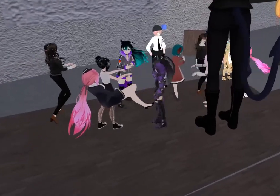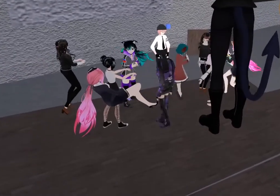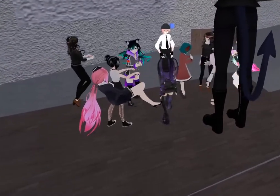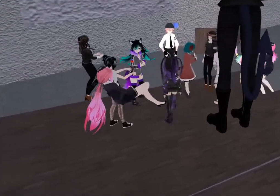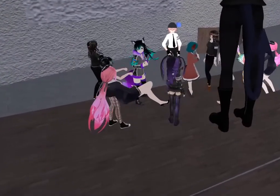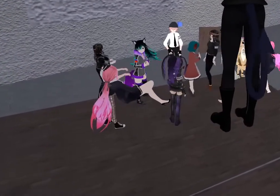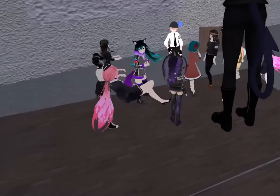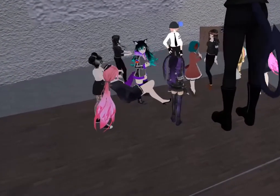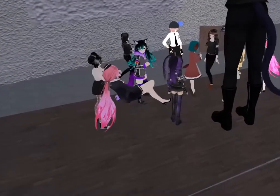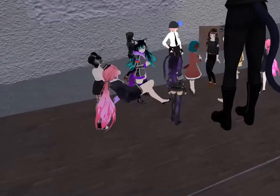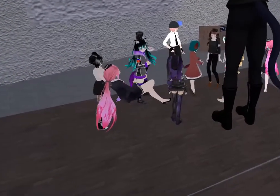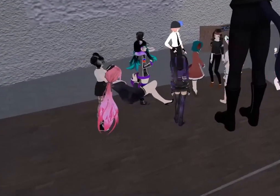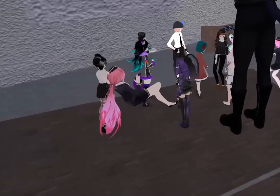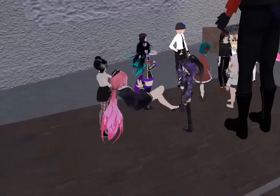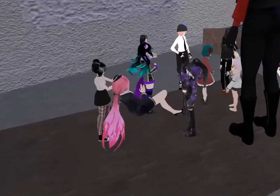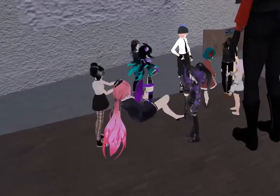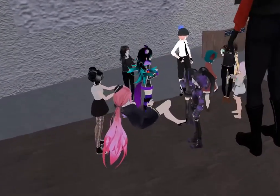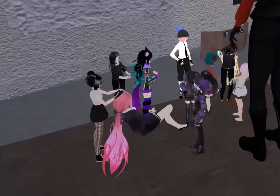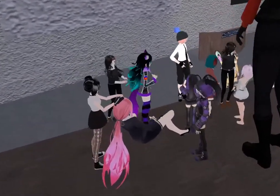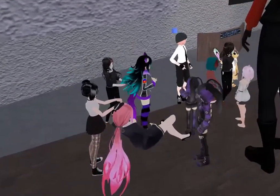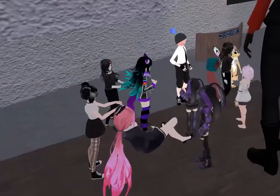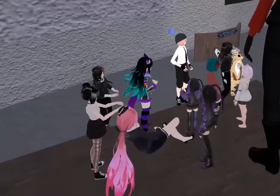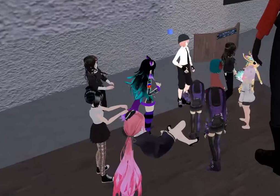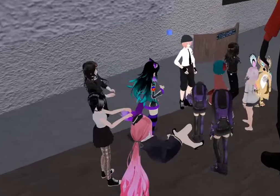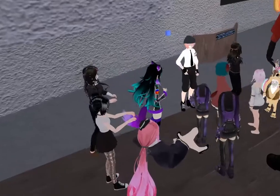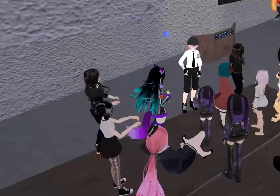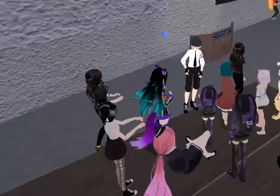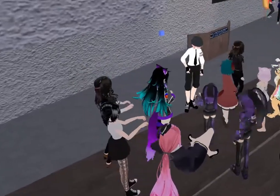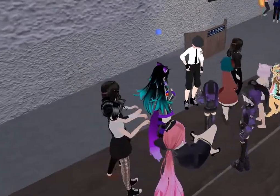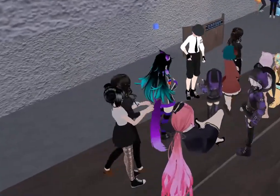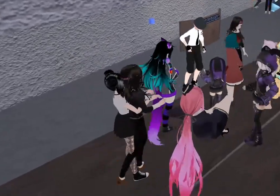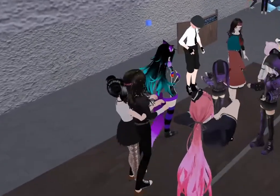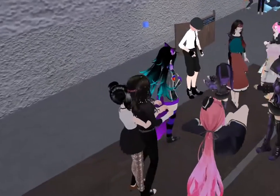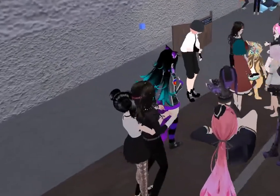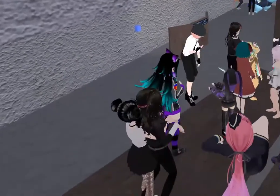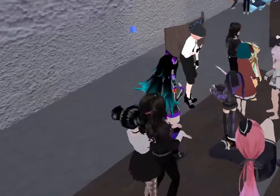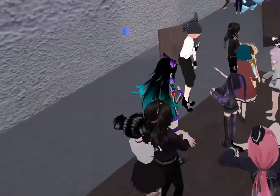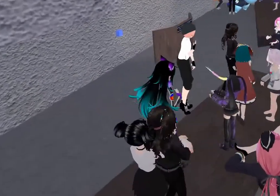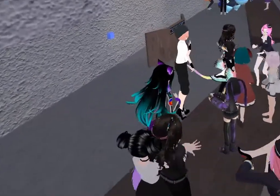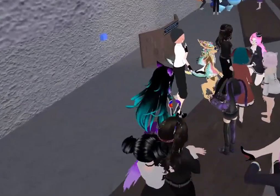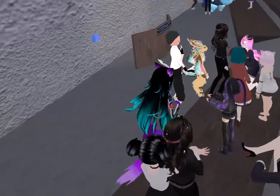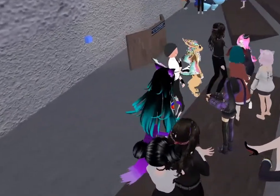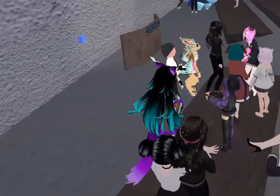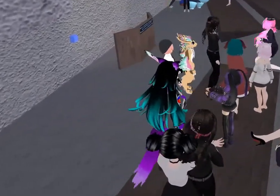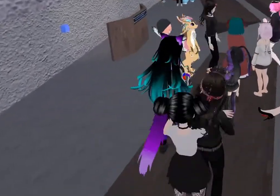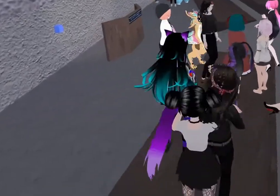an hour. how big it is. Okay, what's our budget, Jenny? What's our budget? We're gonna take a small loan of $1 million.